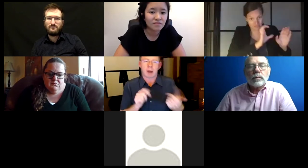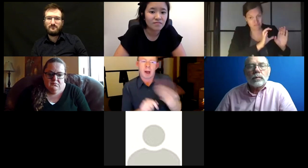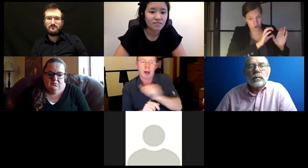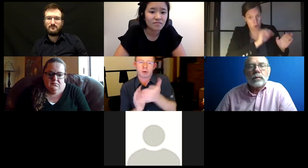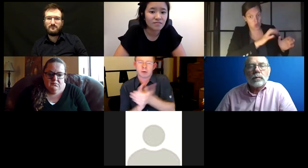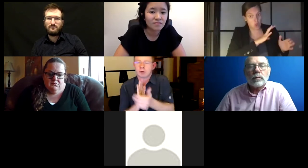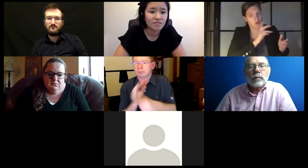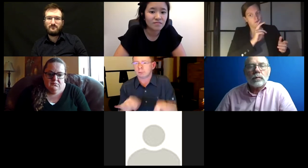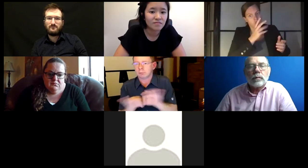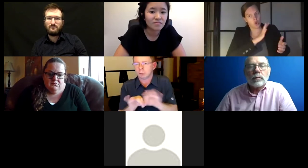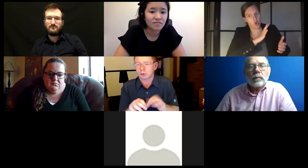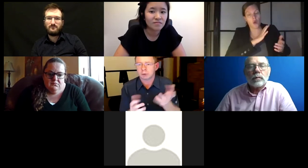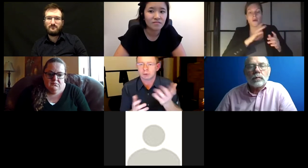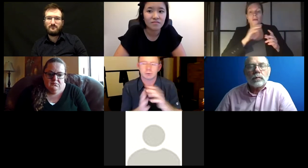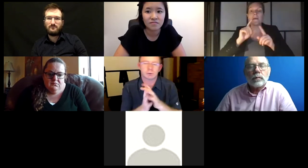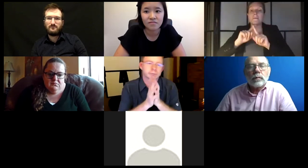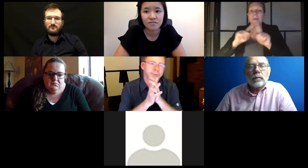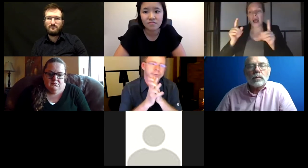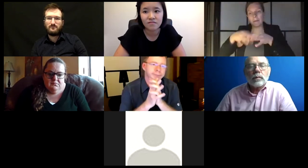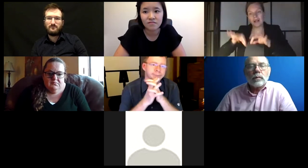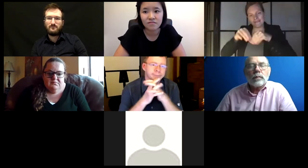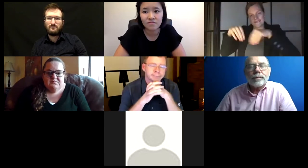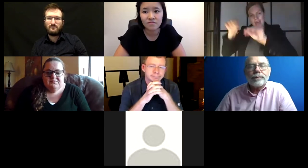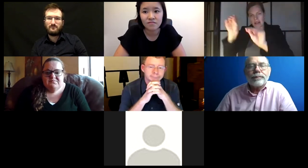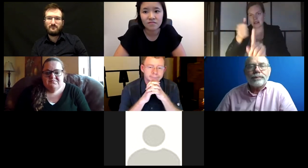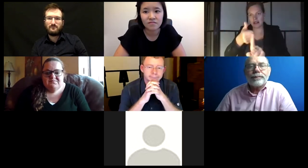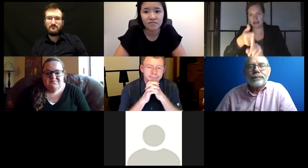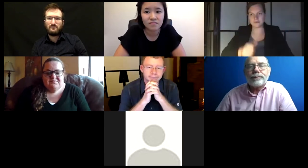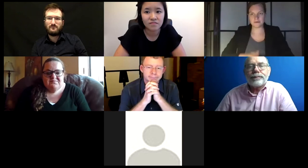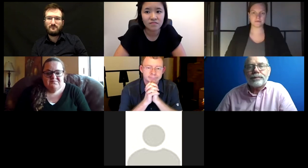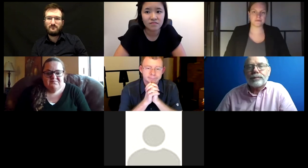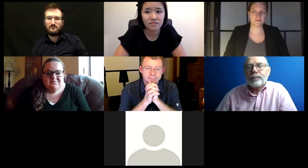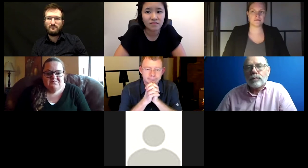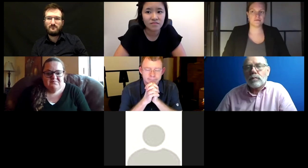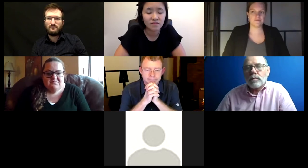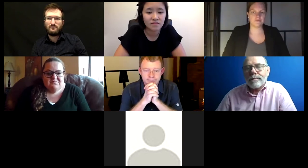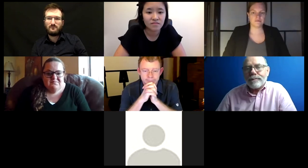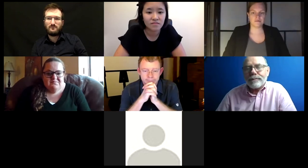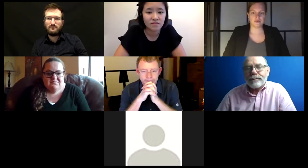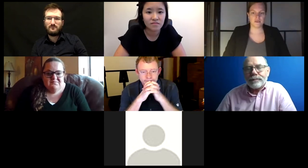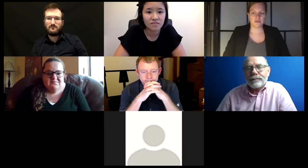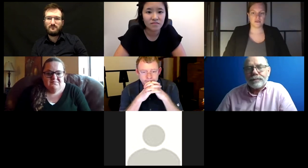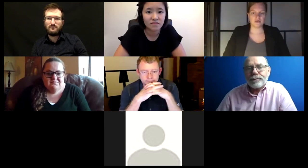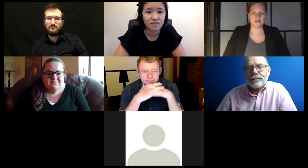also provided in the workplace, whereas other skills are important to have as well.